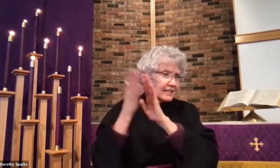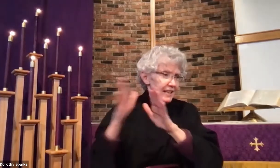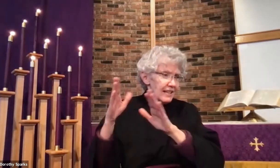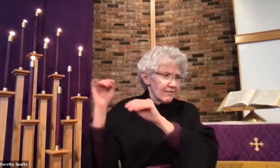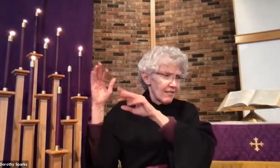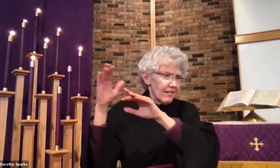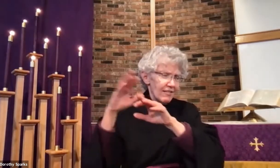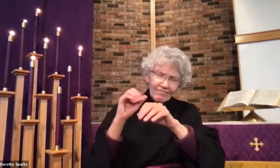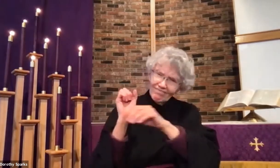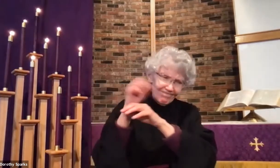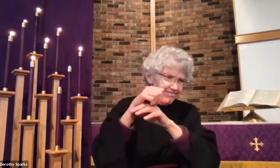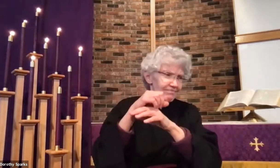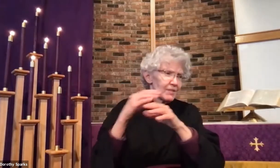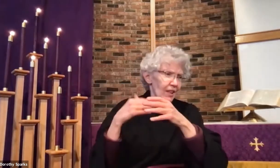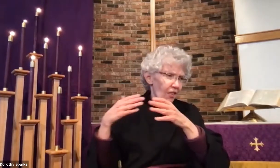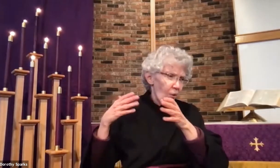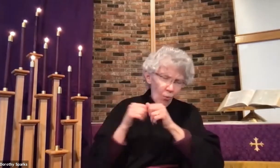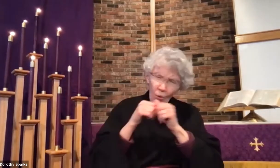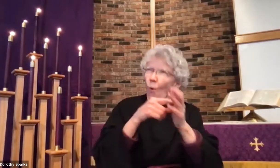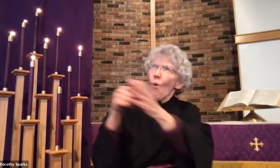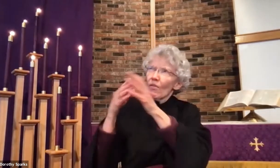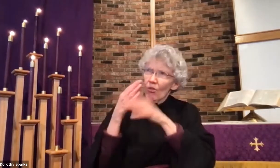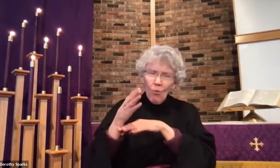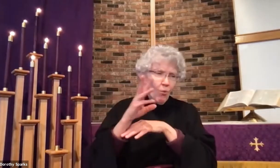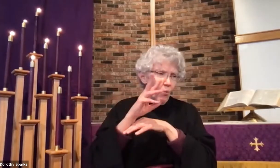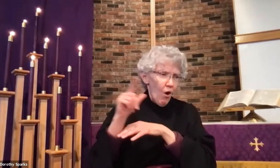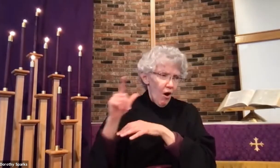May there be peace within your walls.